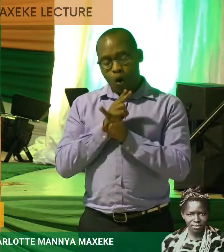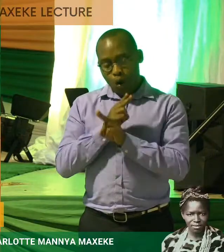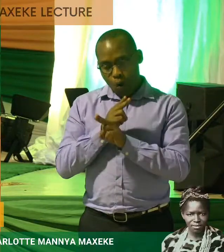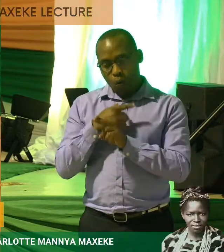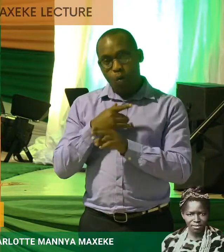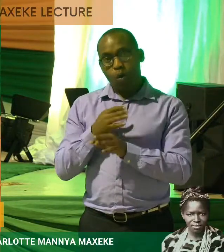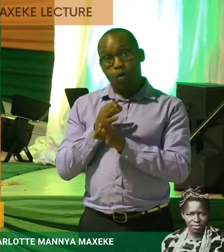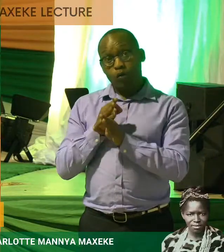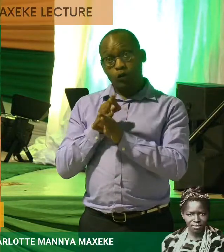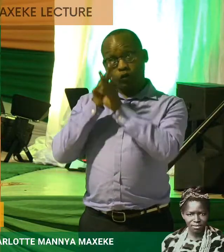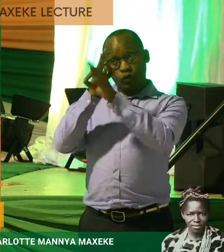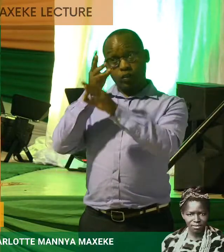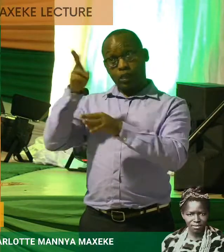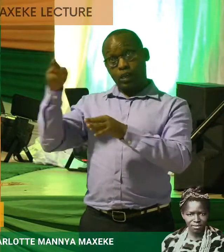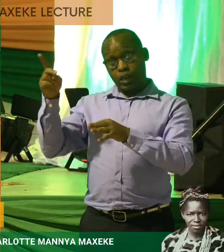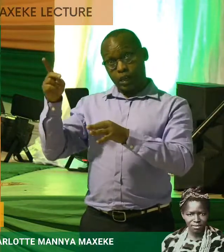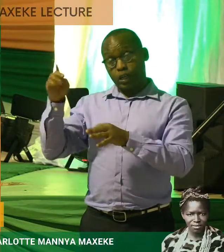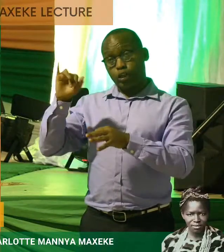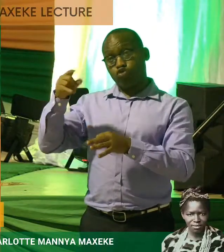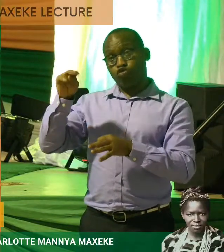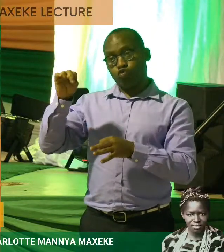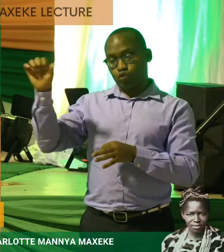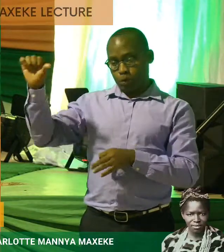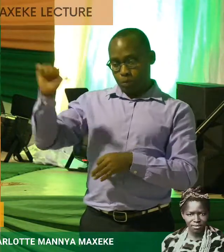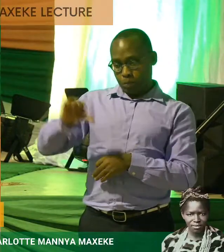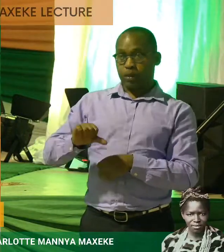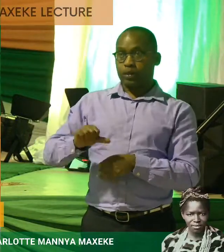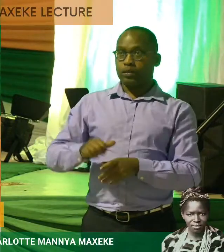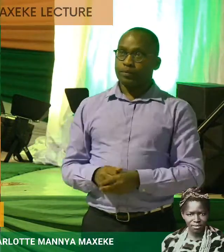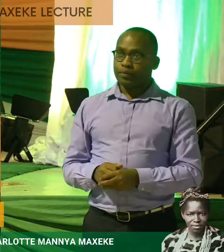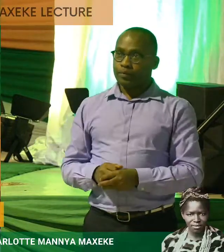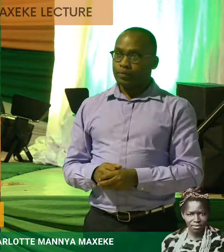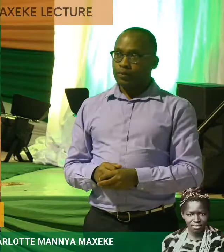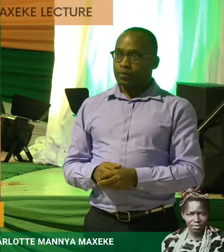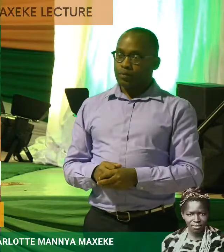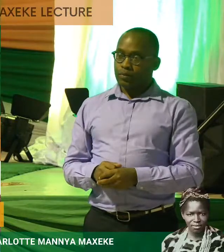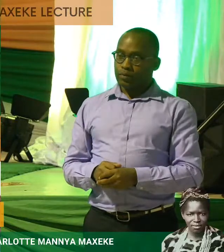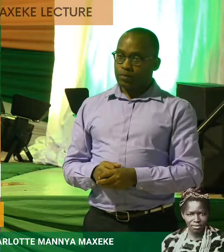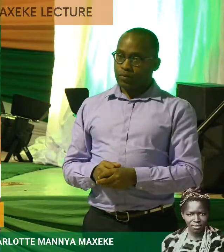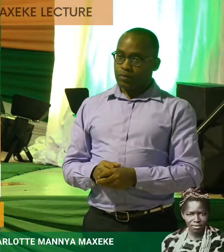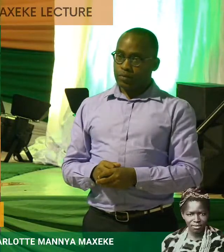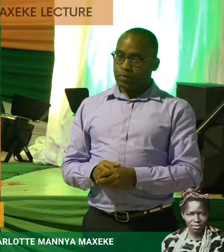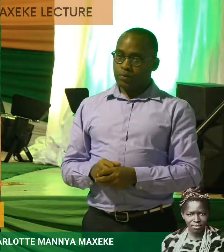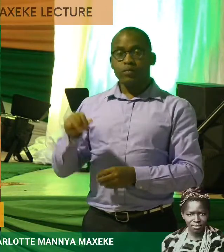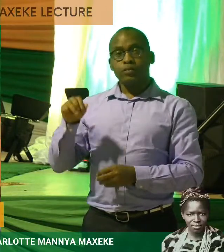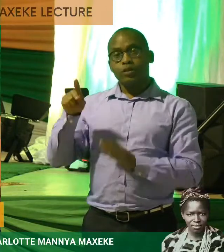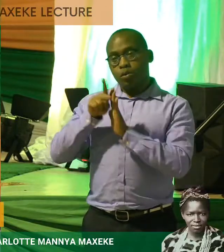sizawuphinde sibe nawe apha ngala date mhlawumbi ngaphambili